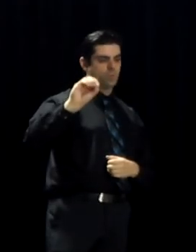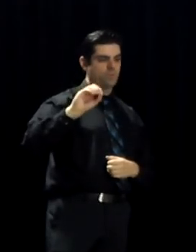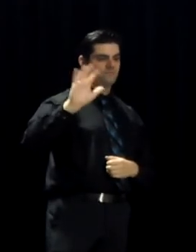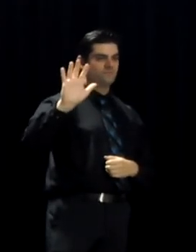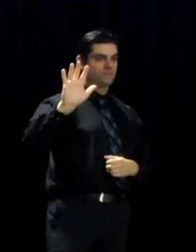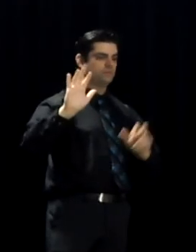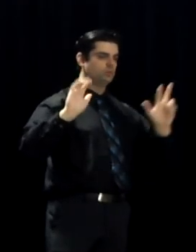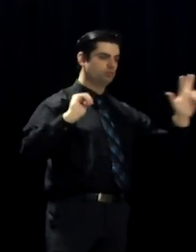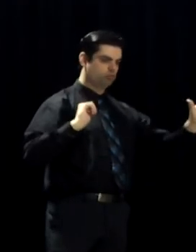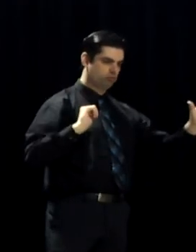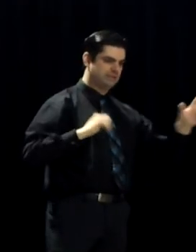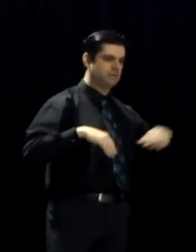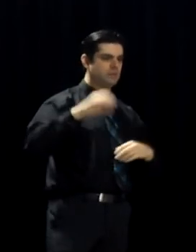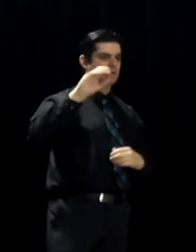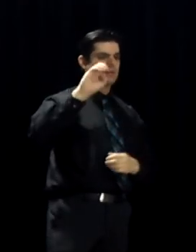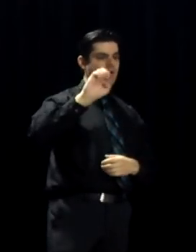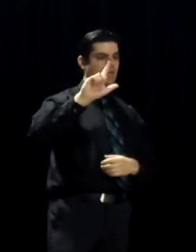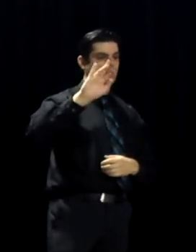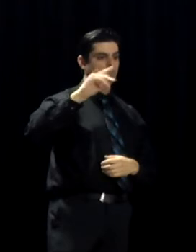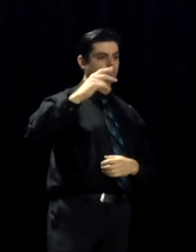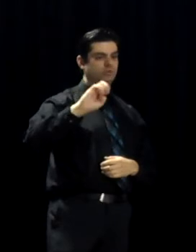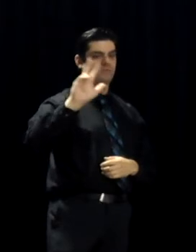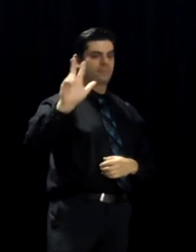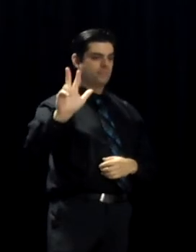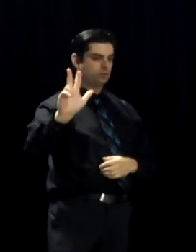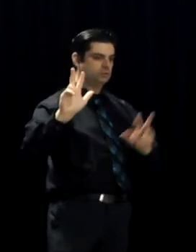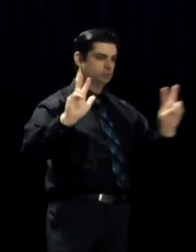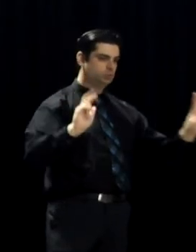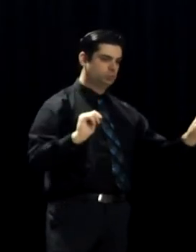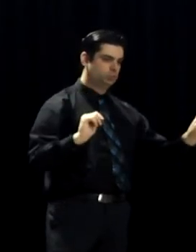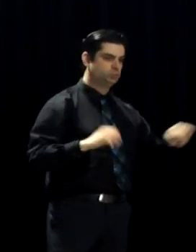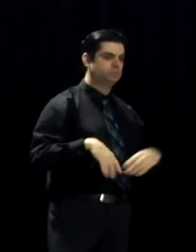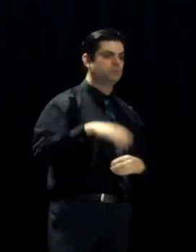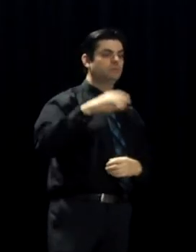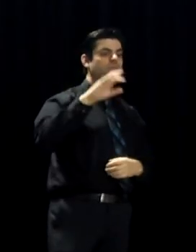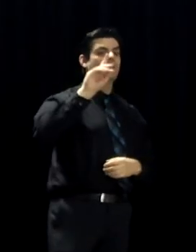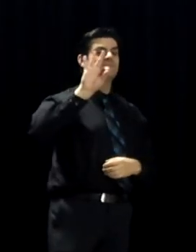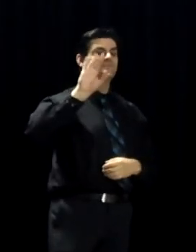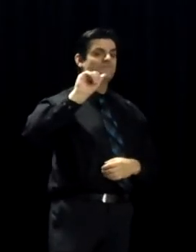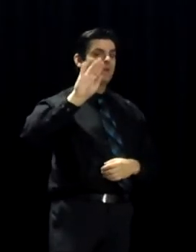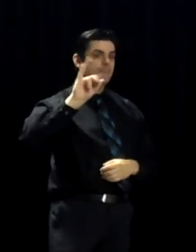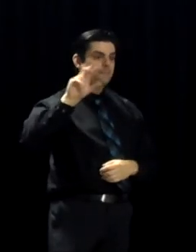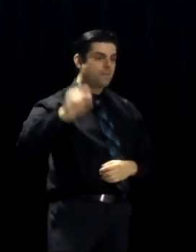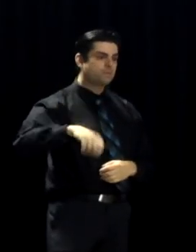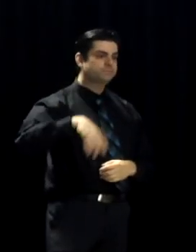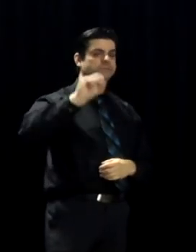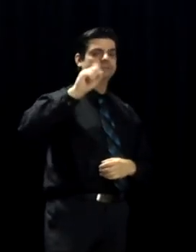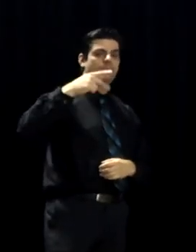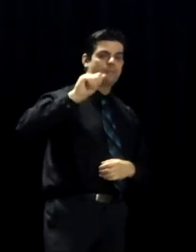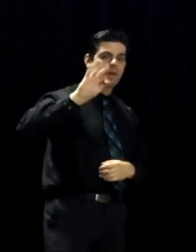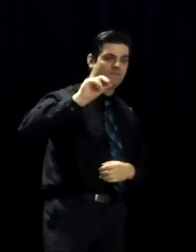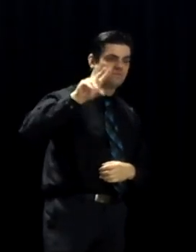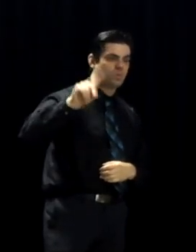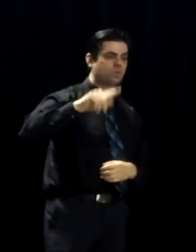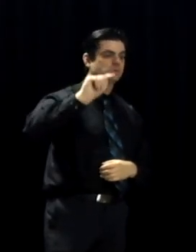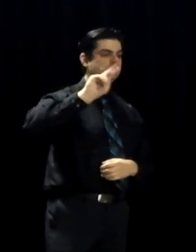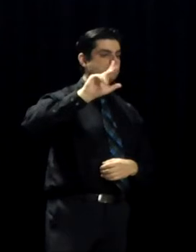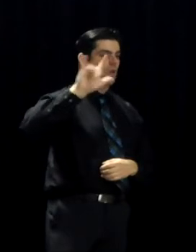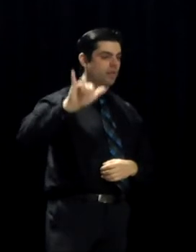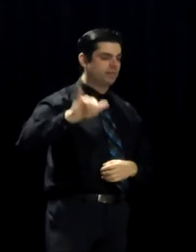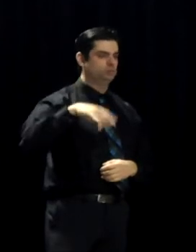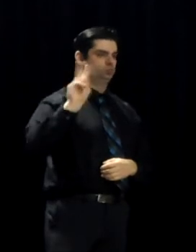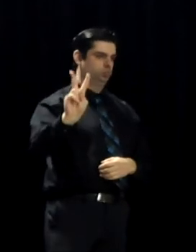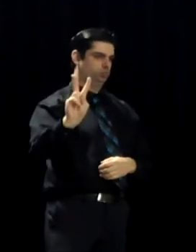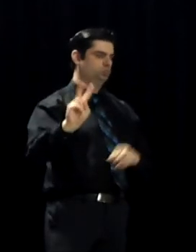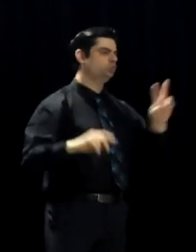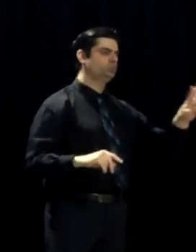recoveries. Lafayette, 5, 3 recoveries. Atisco, 5 recoveries. Elbridge, 3,